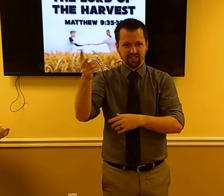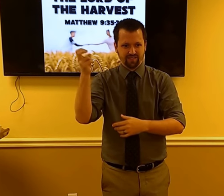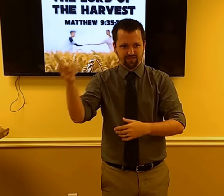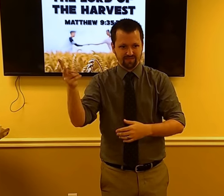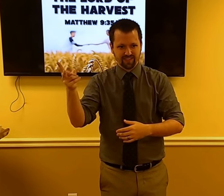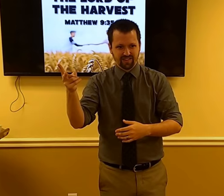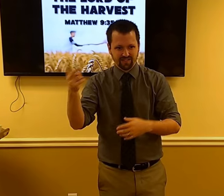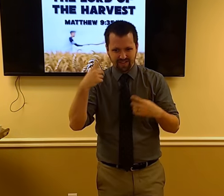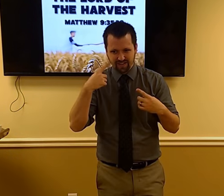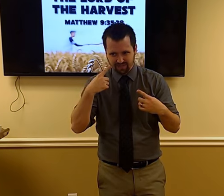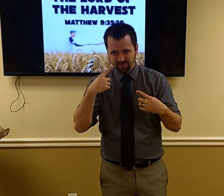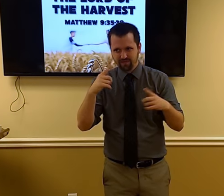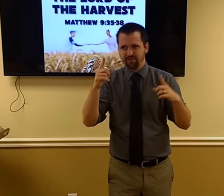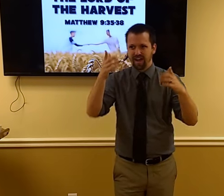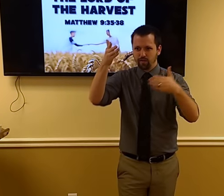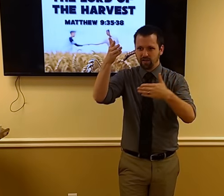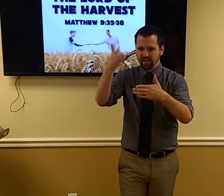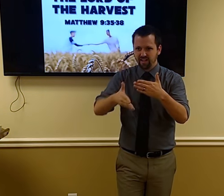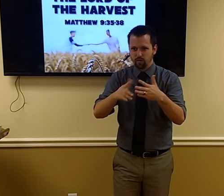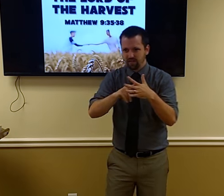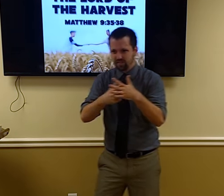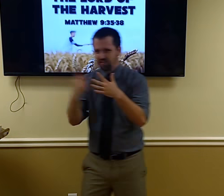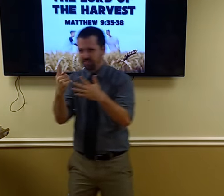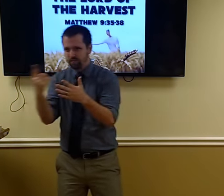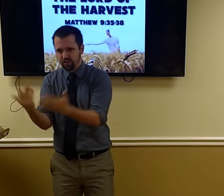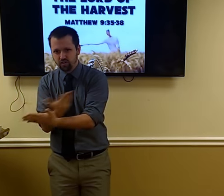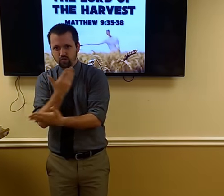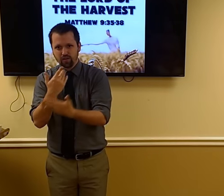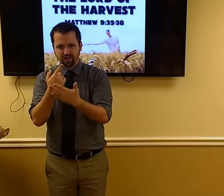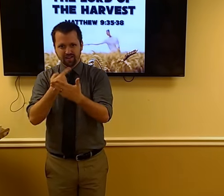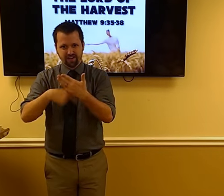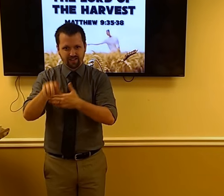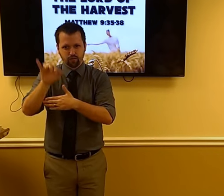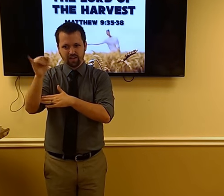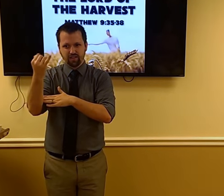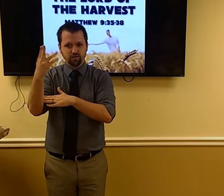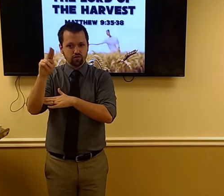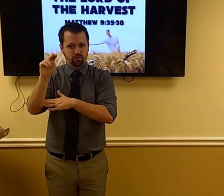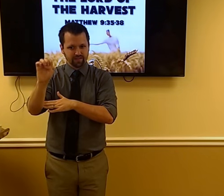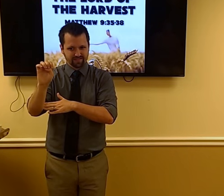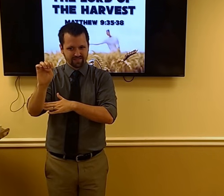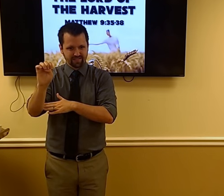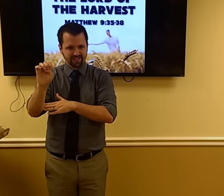evangelism. So finally we're gonna end it. We're gonna start something new next week in June.